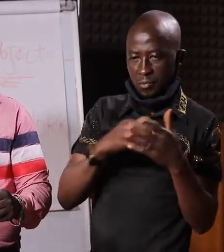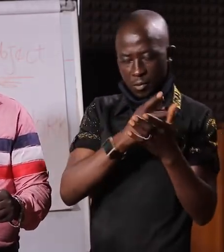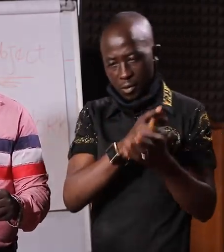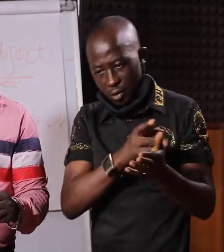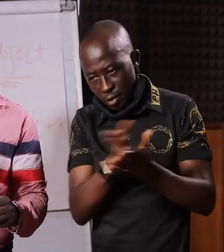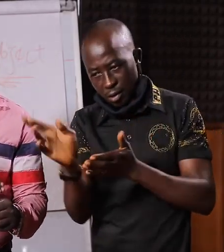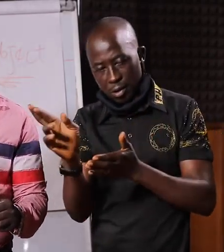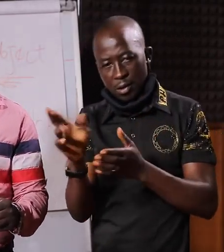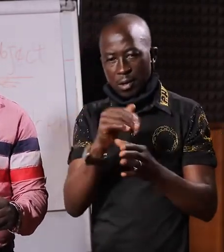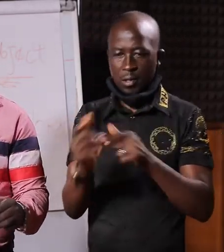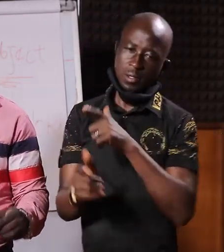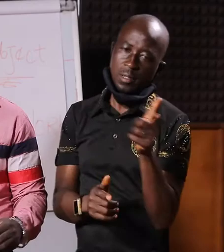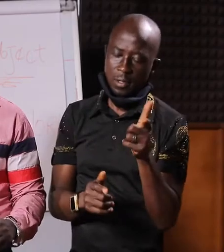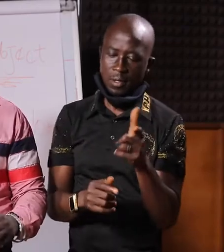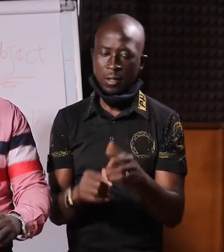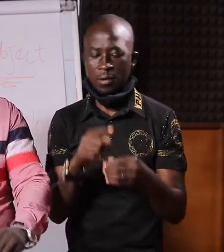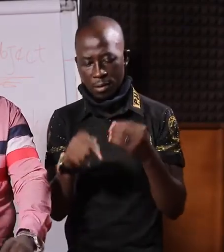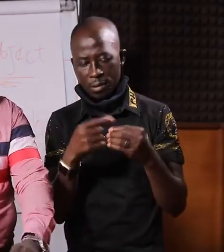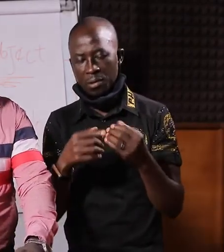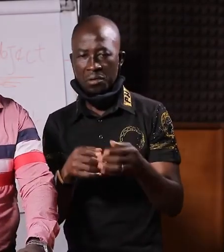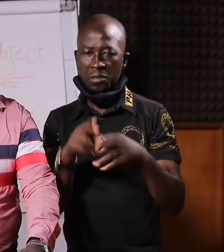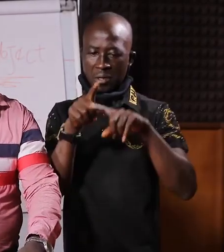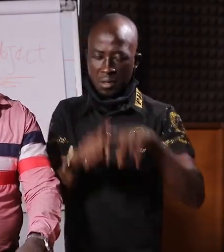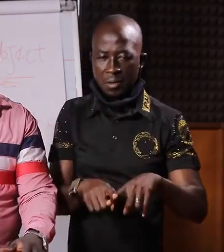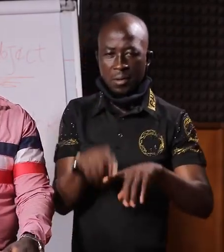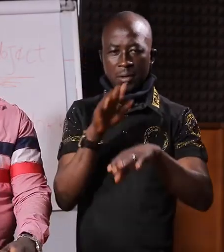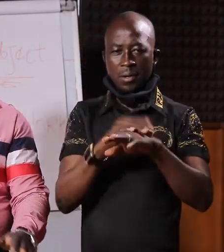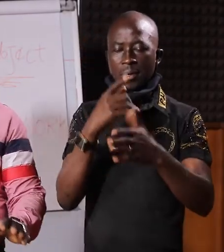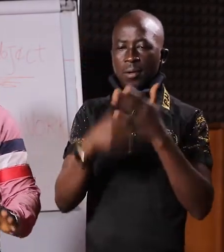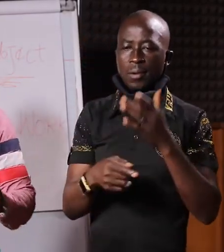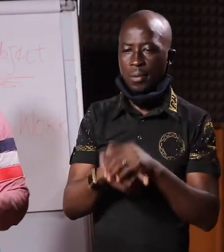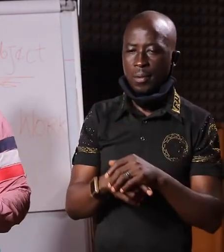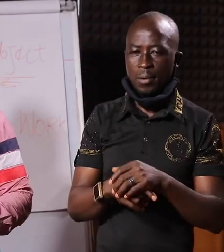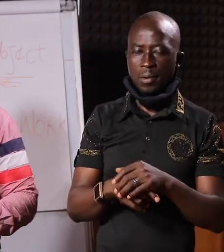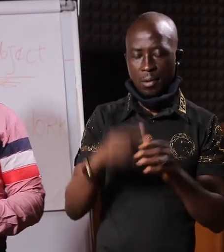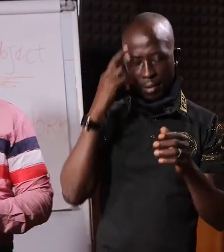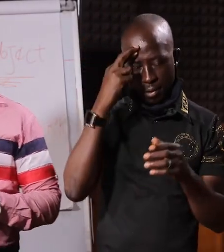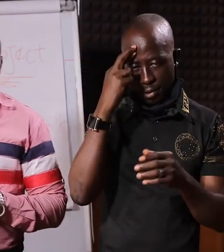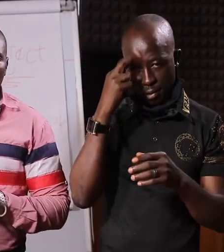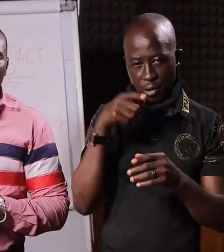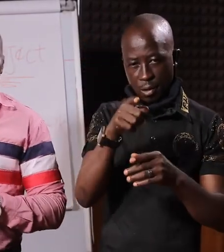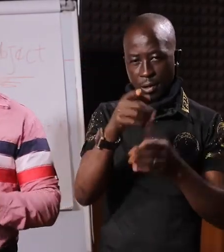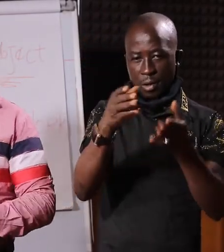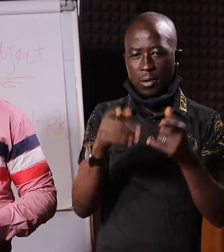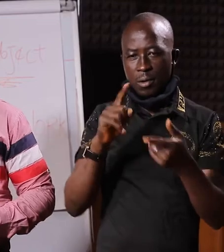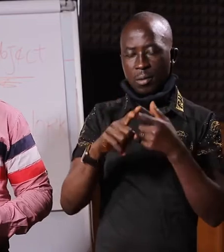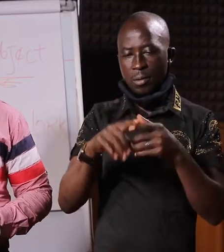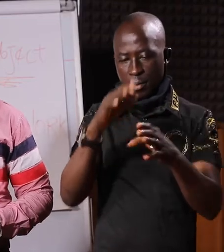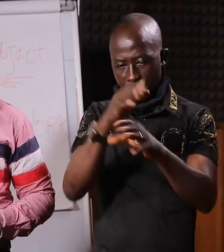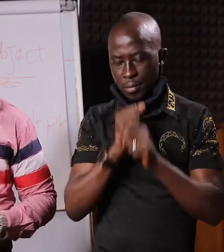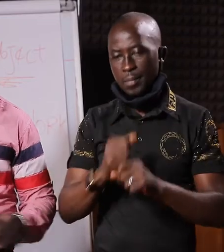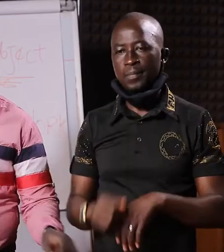right-handed thread and a left-handed threading. It depends on what purpose you want to